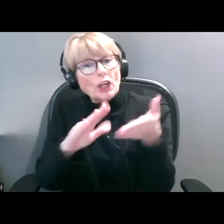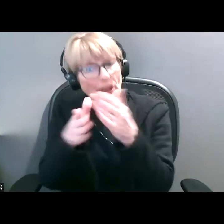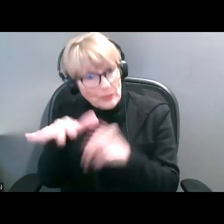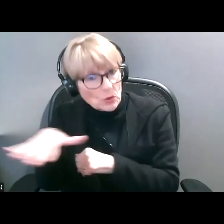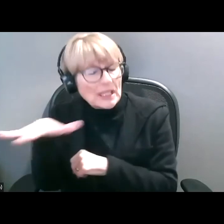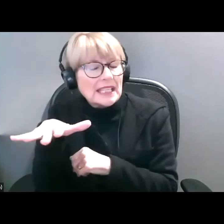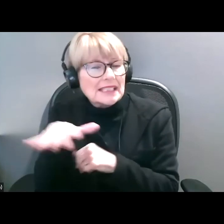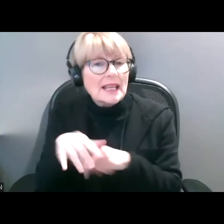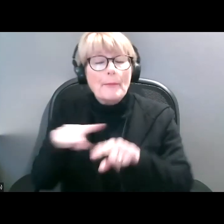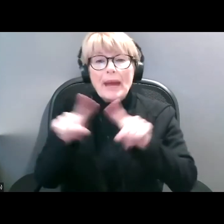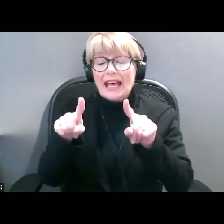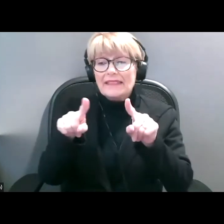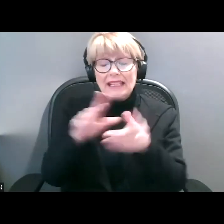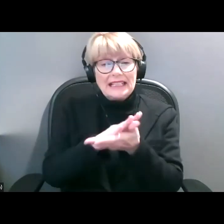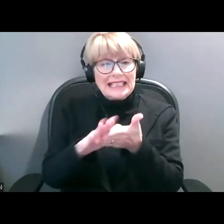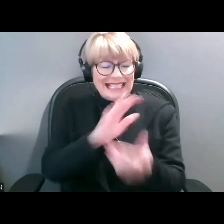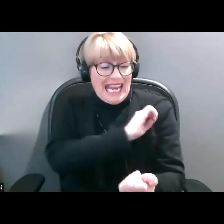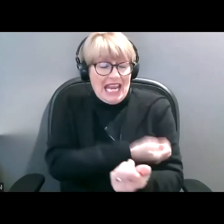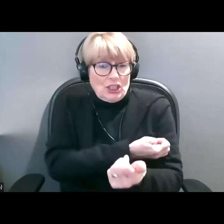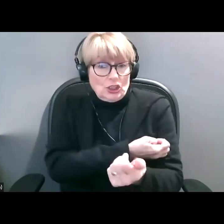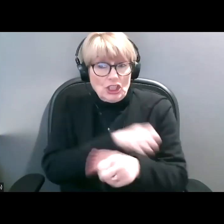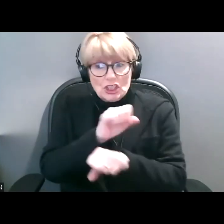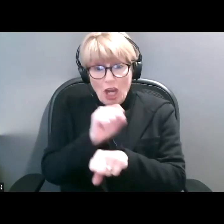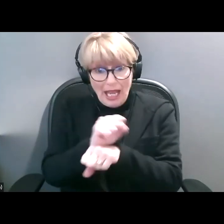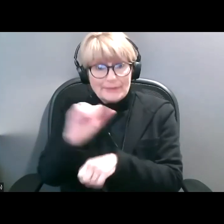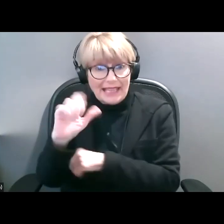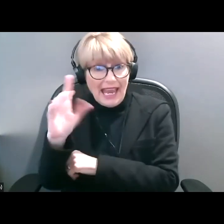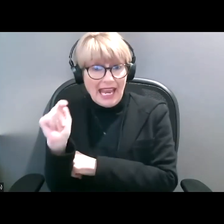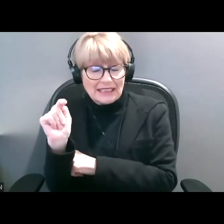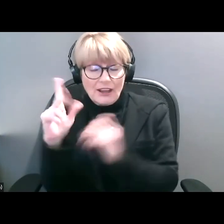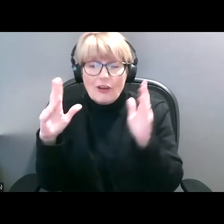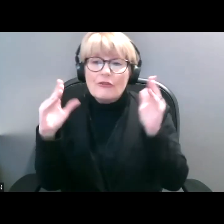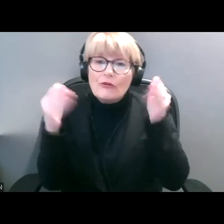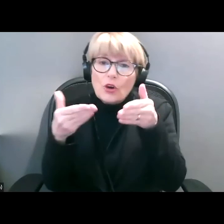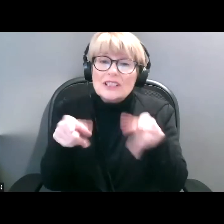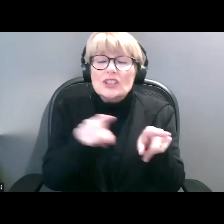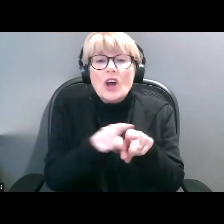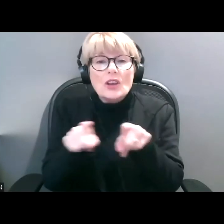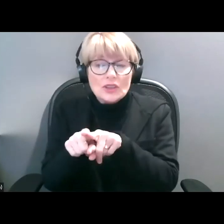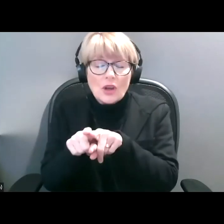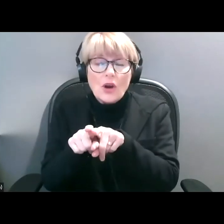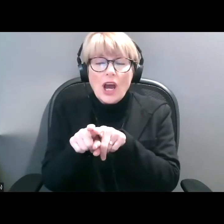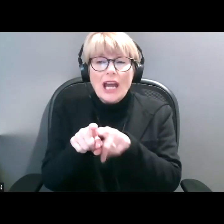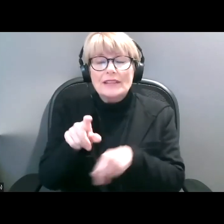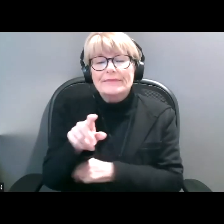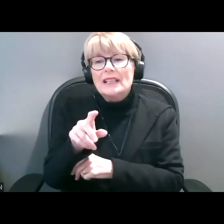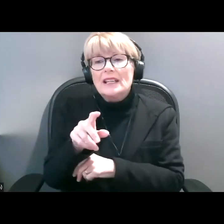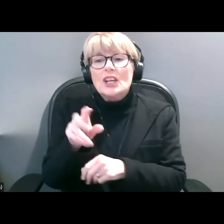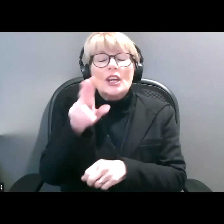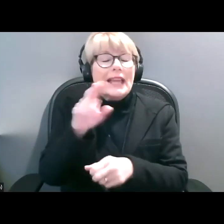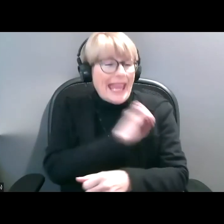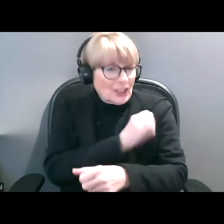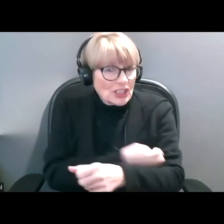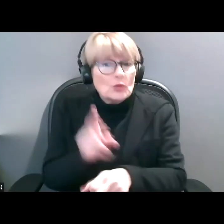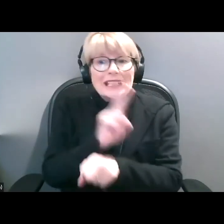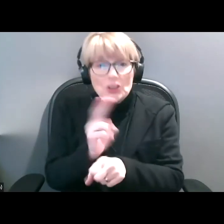Clean Energy Jobs Act also focuses on, to a large degree, renewables, energy